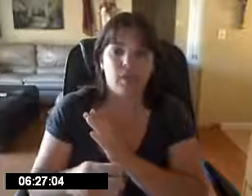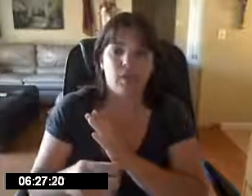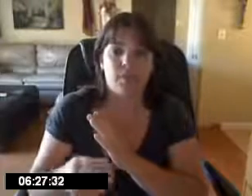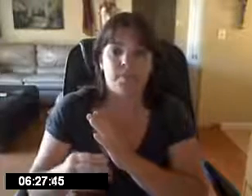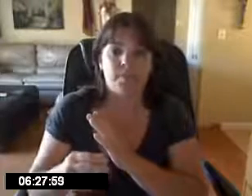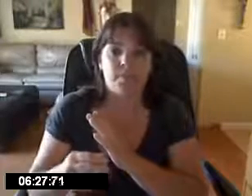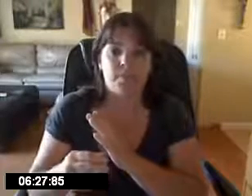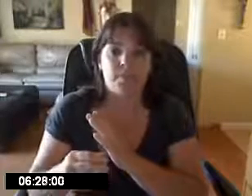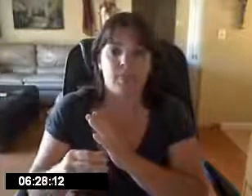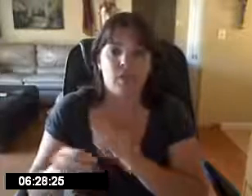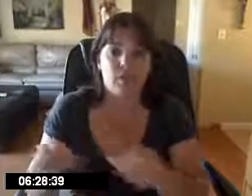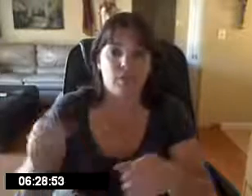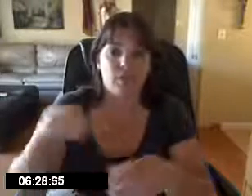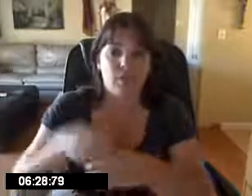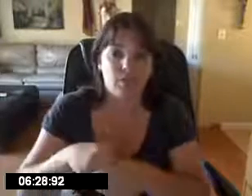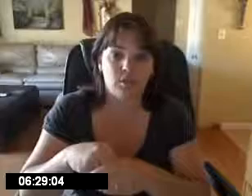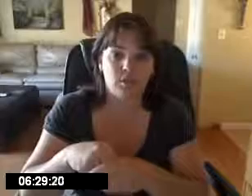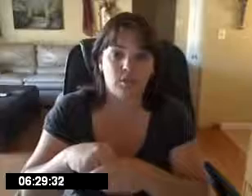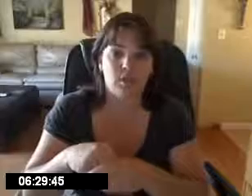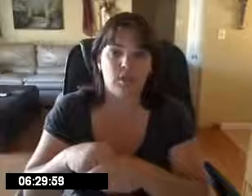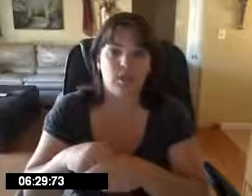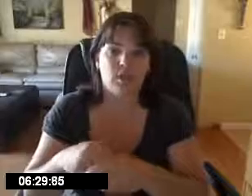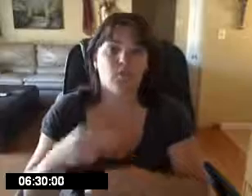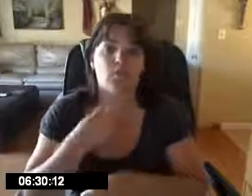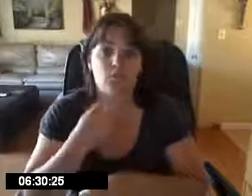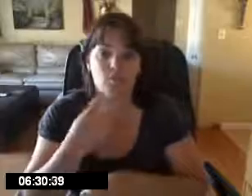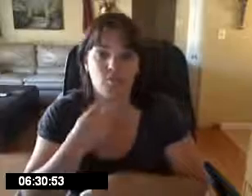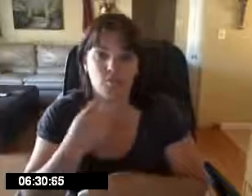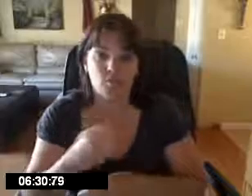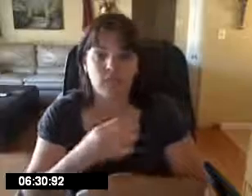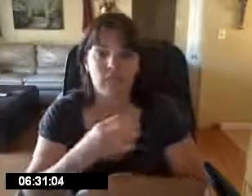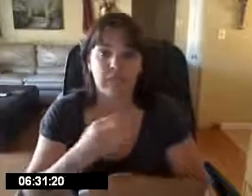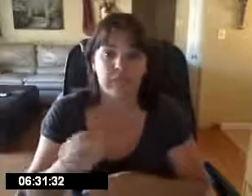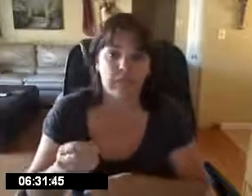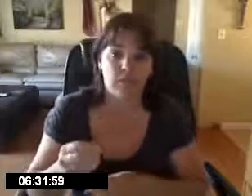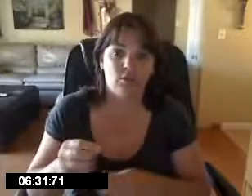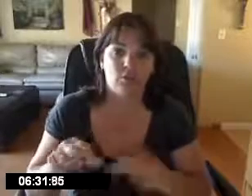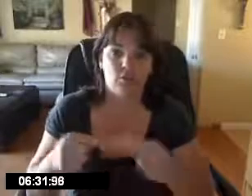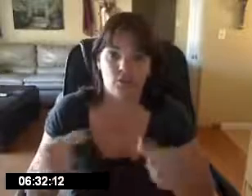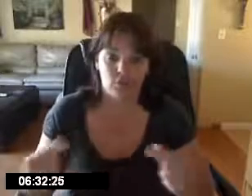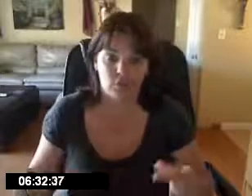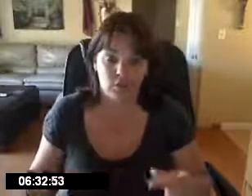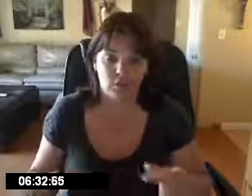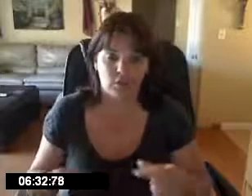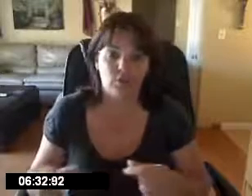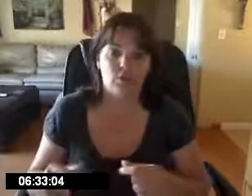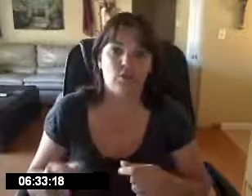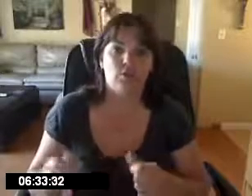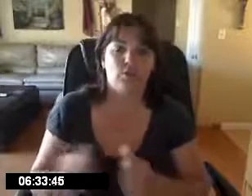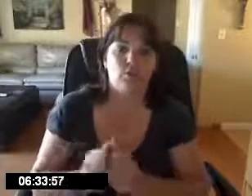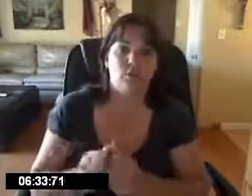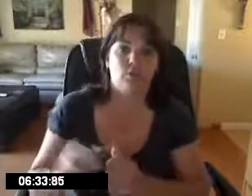tone, grammar, and syntax with appropriate use of register, pausing,